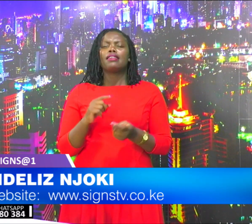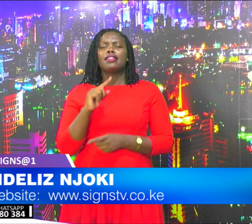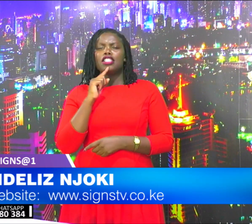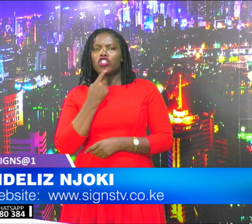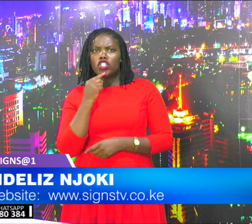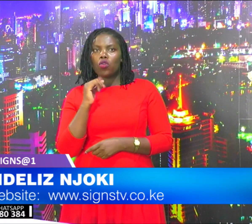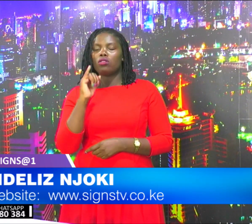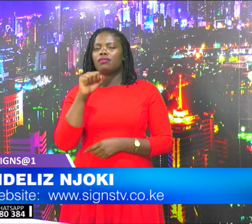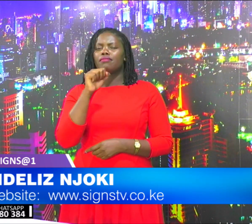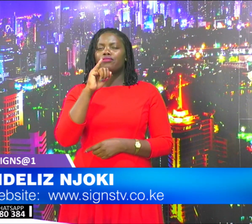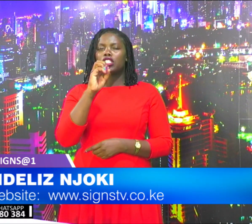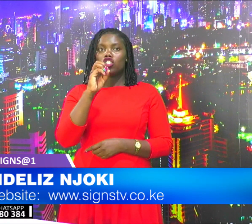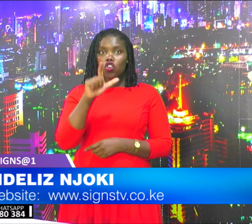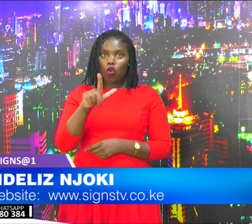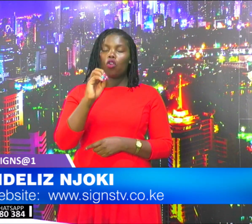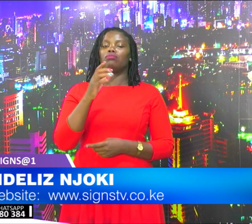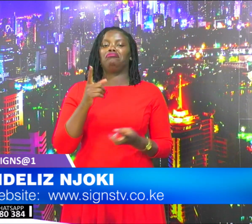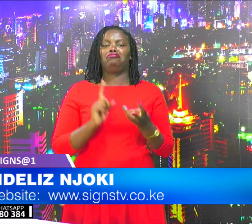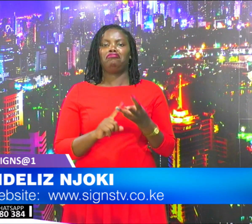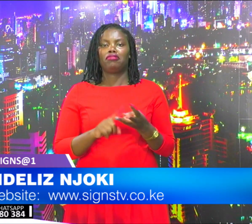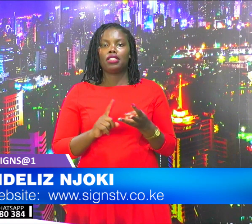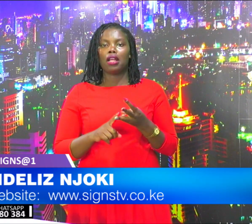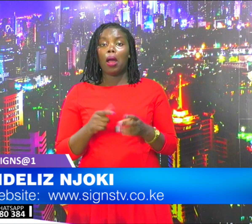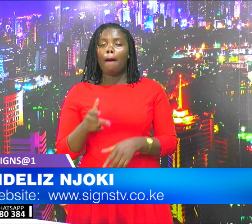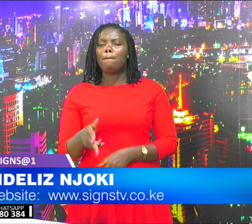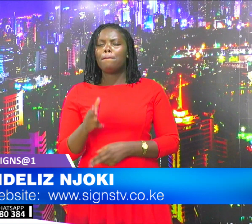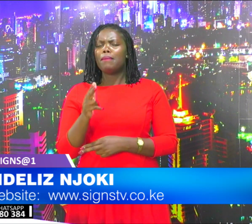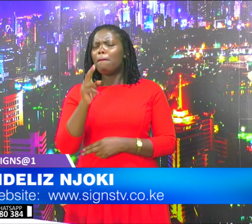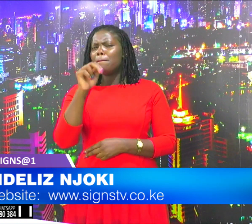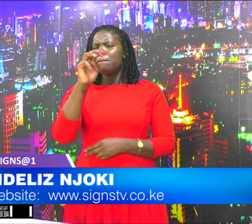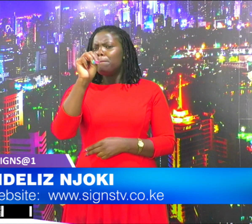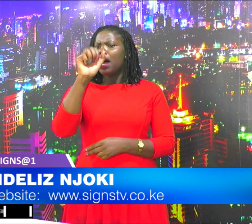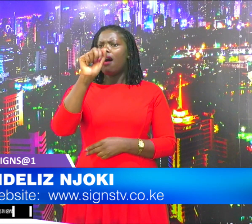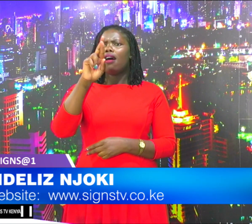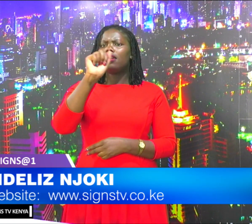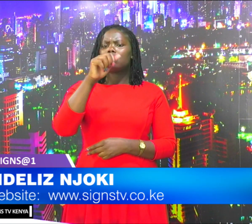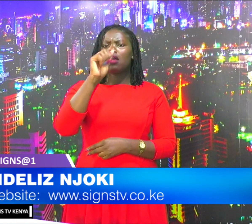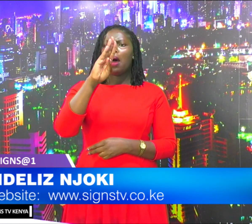item. Leaders from Tana River, Isiolo and